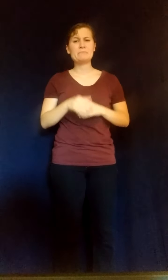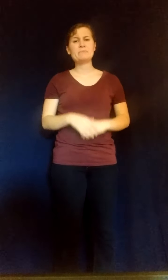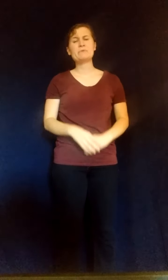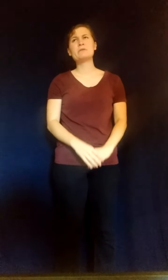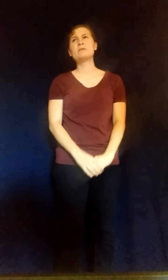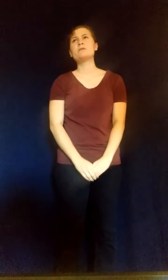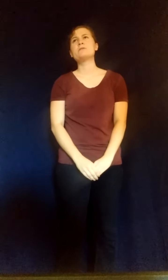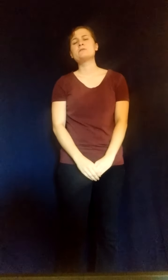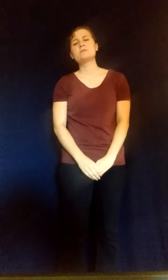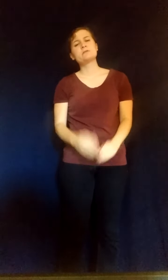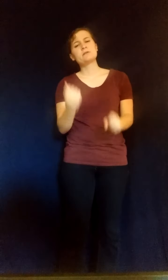Last year,